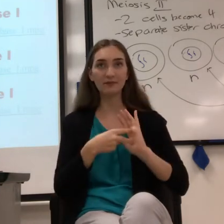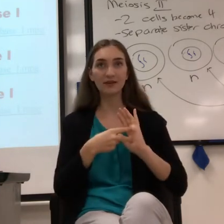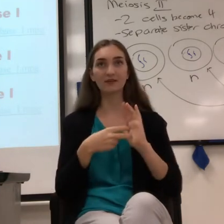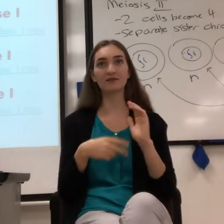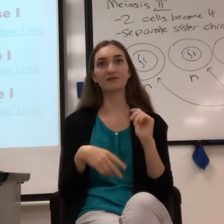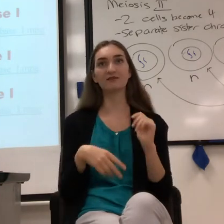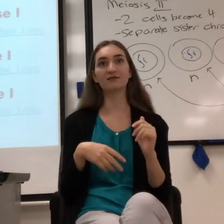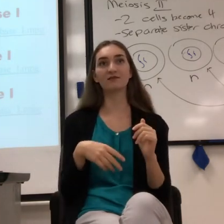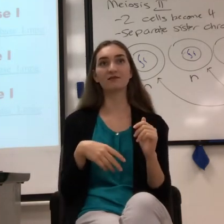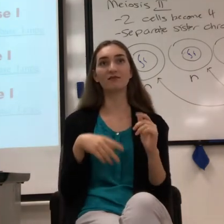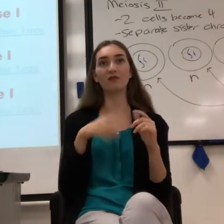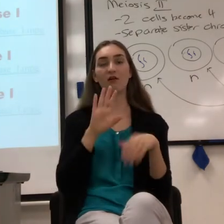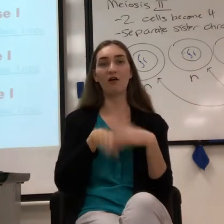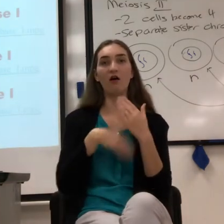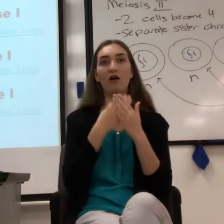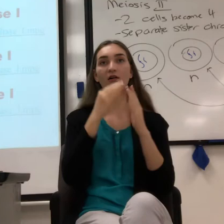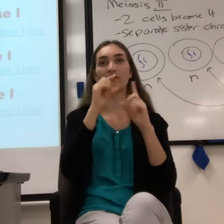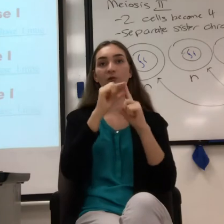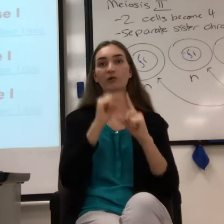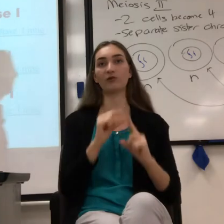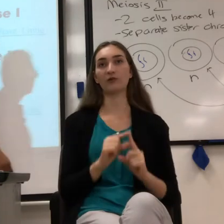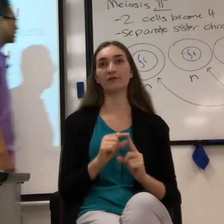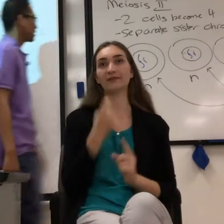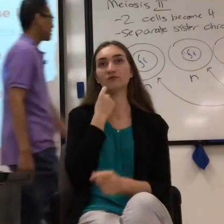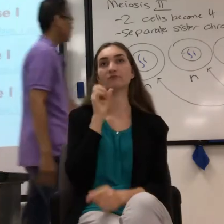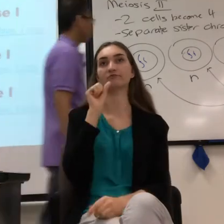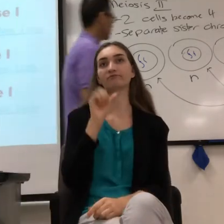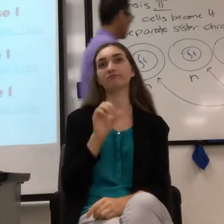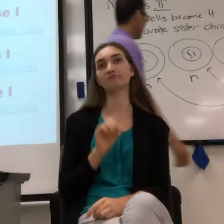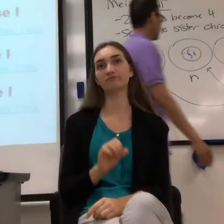sister chromatid, all that stuff.